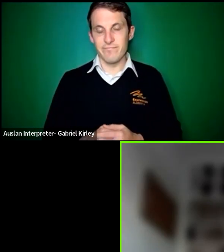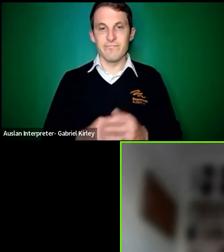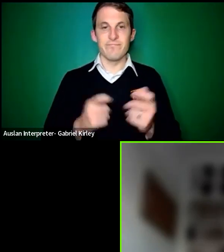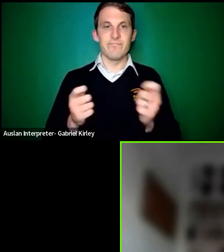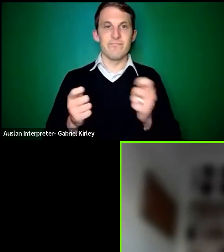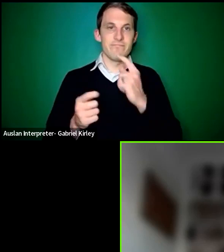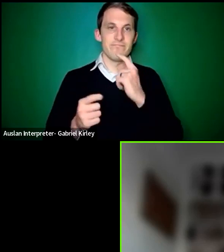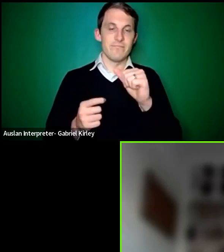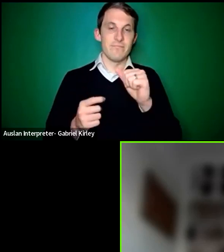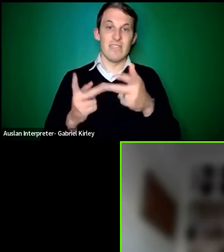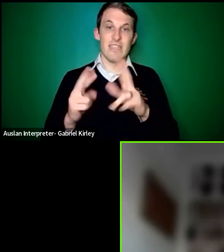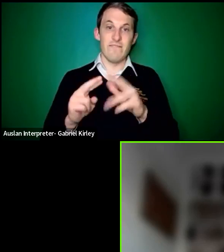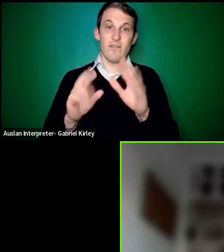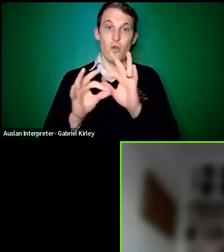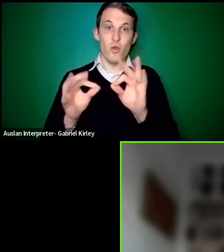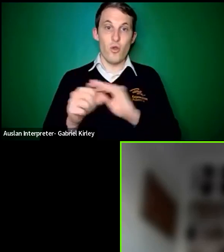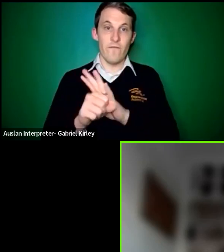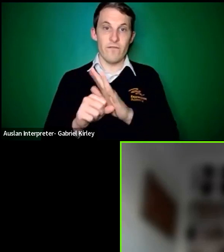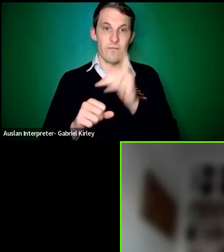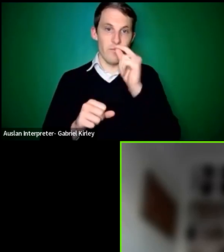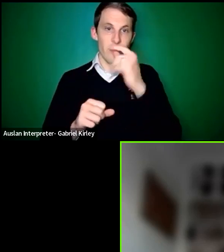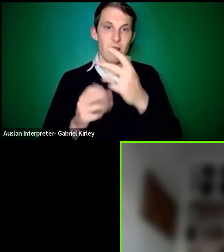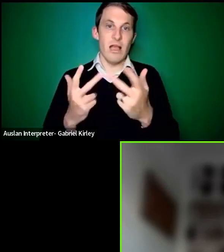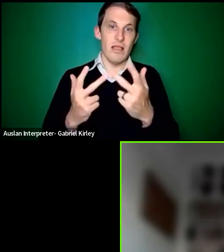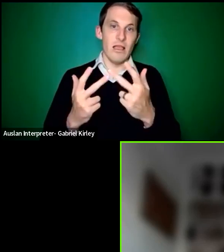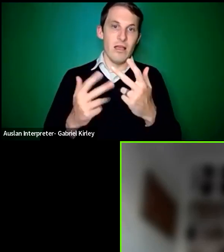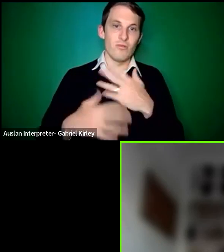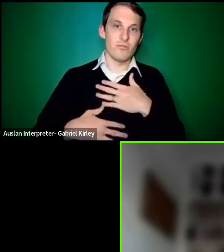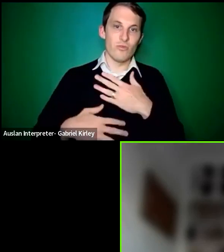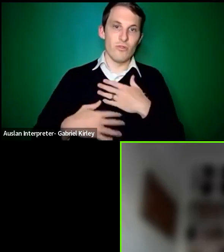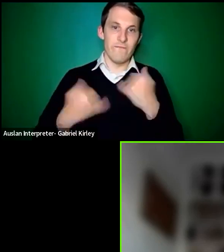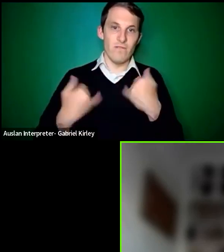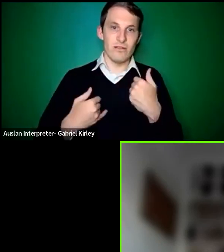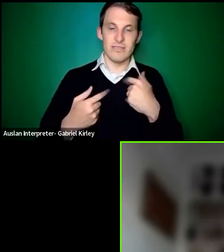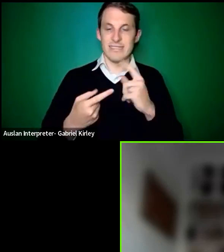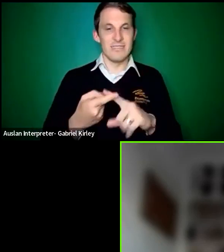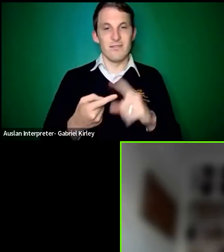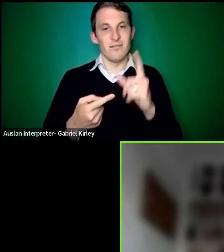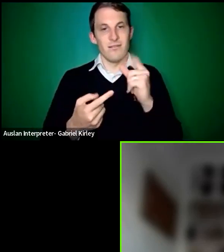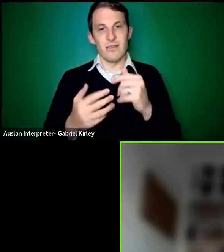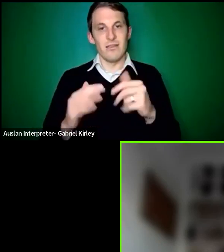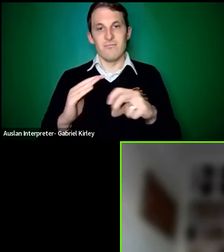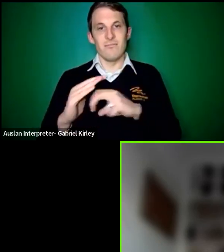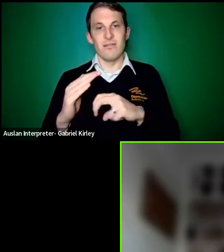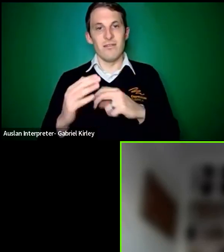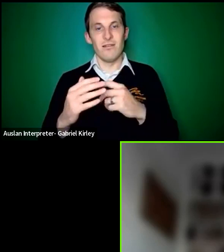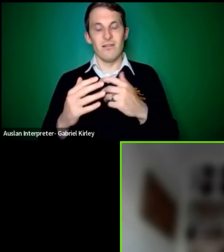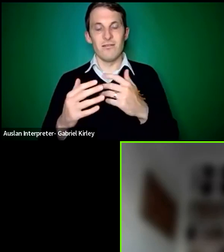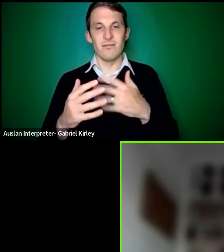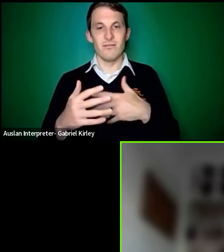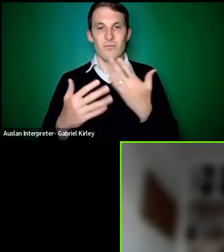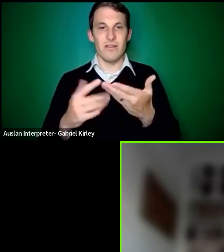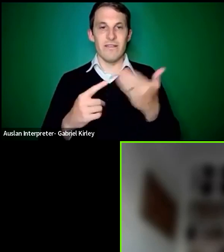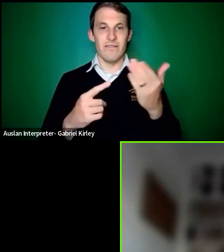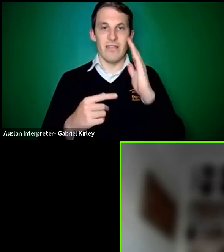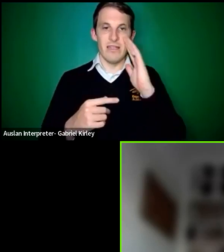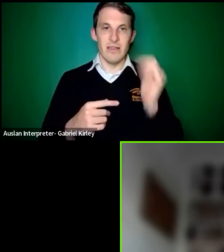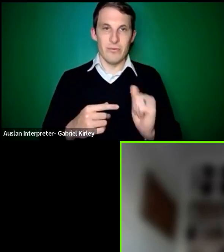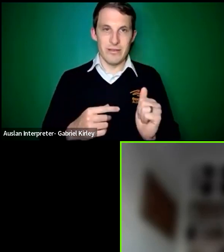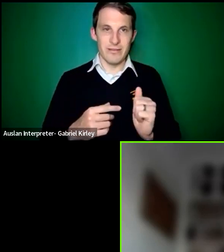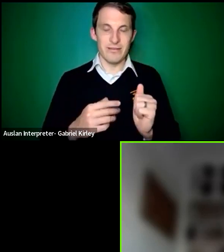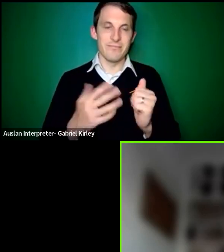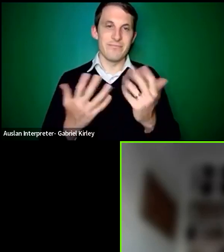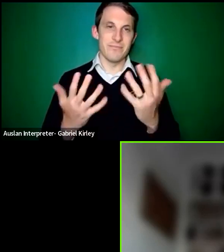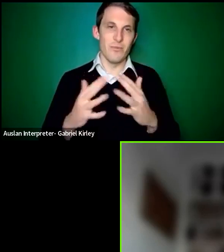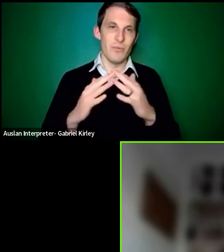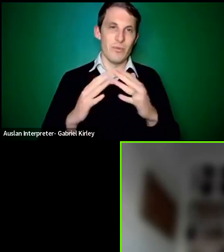if it isn't COVID, it's some other respiratory virus, and we can keep our colleagues and family and loved ones safe from that virus too if we isolate as